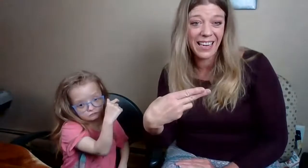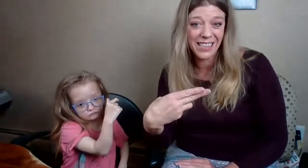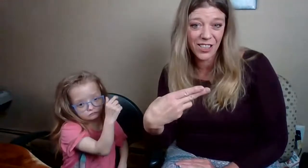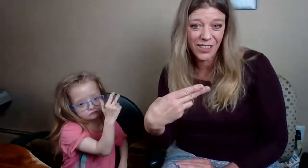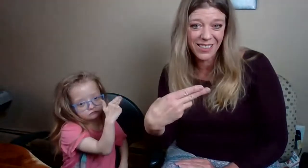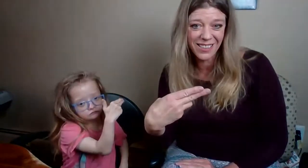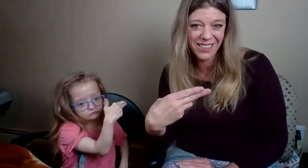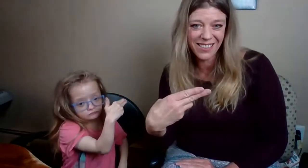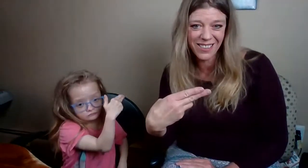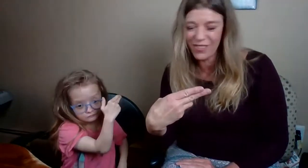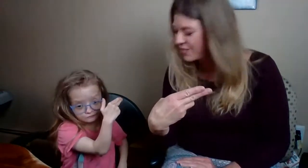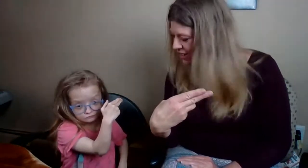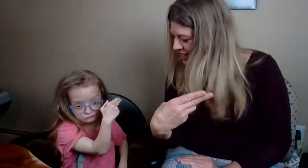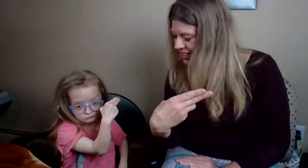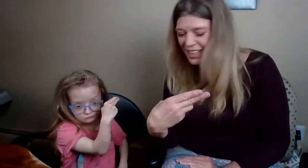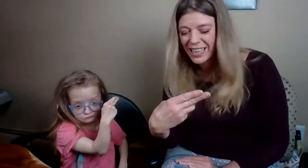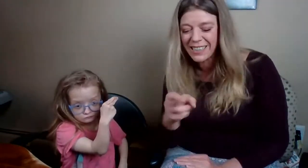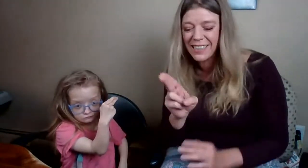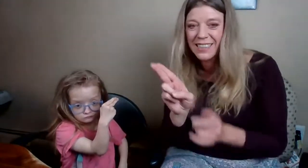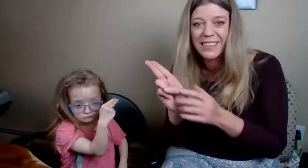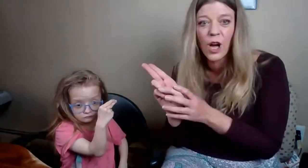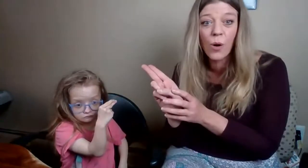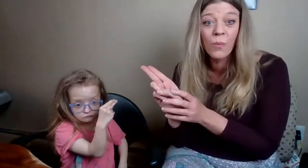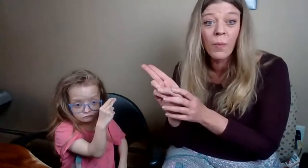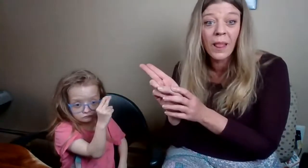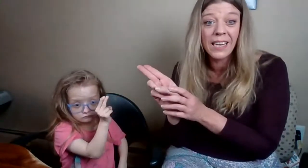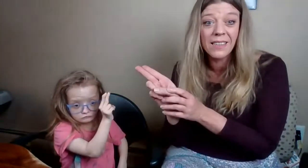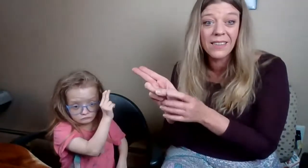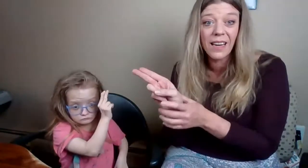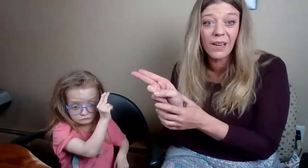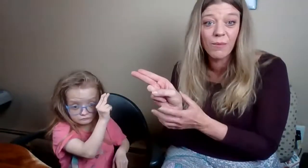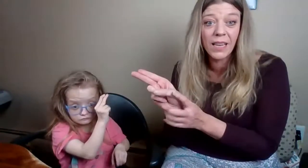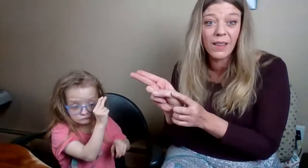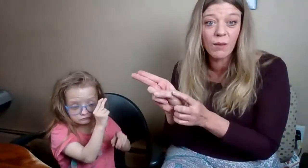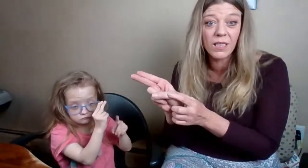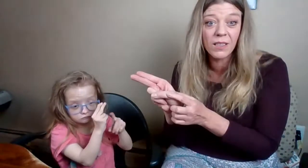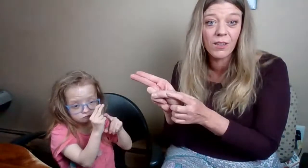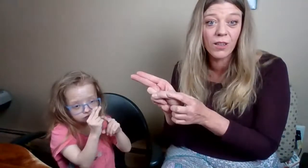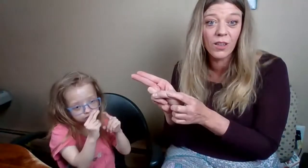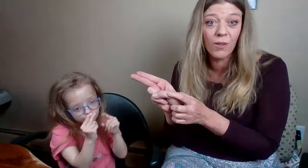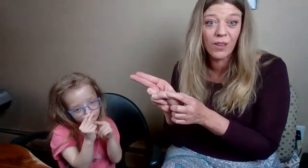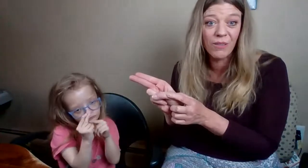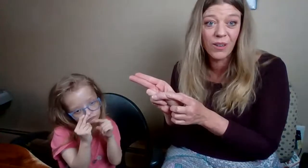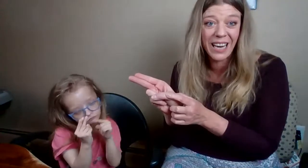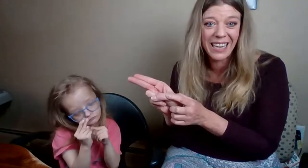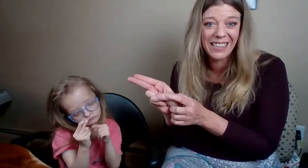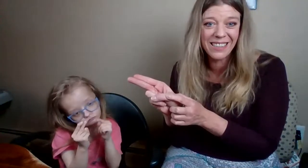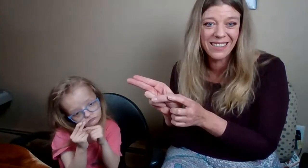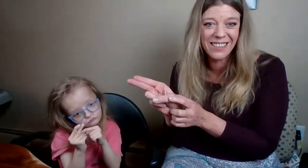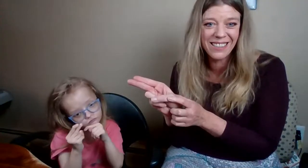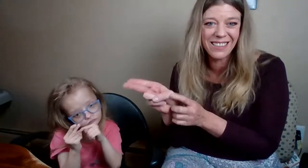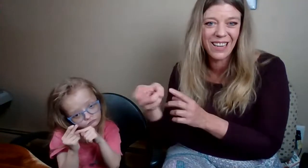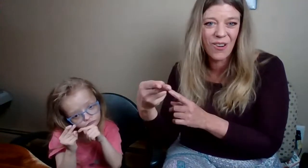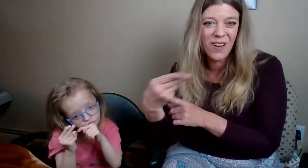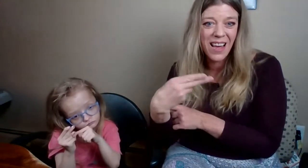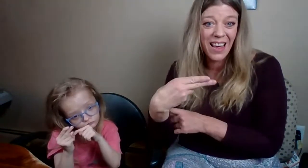H. Very good, Alexis. So inside, my thumb is curled over for H. So